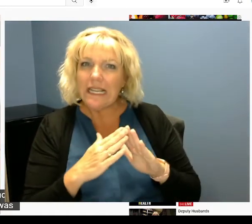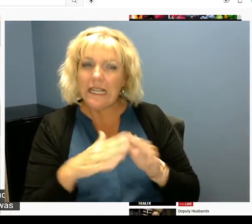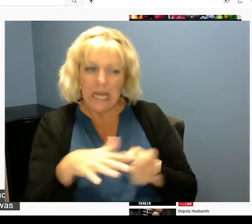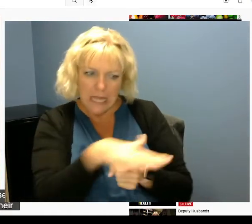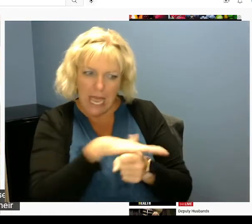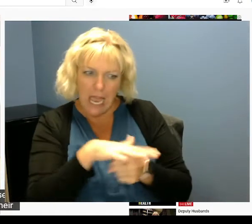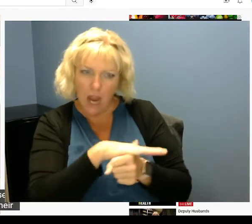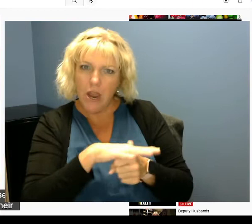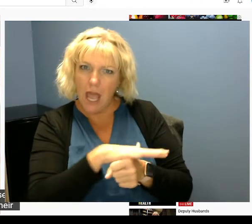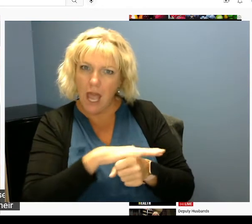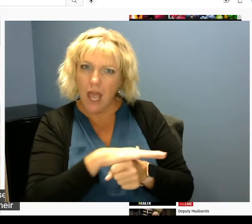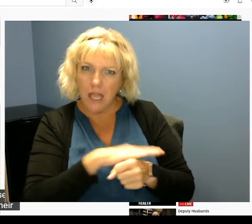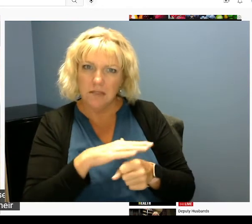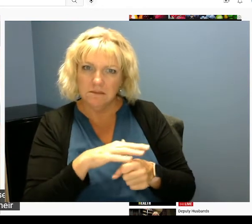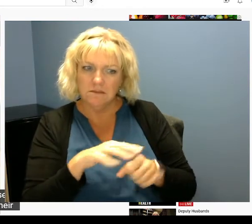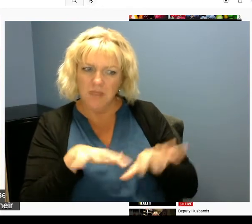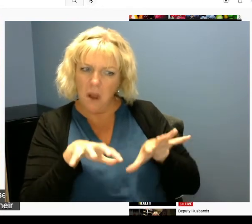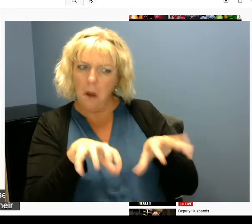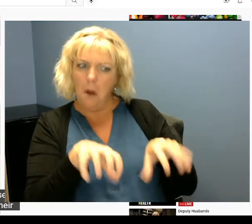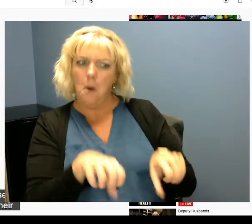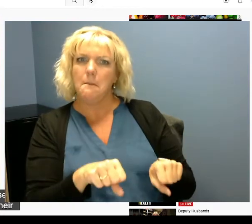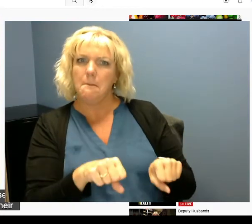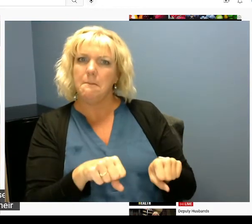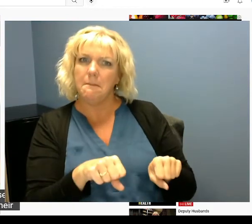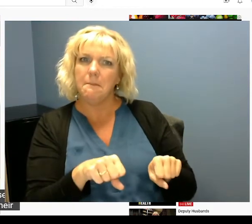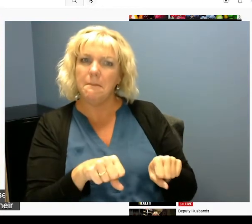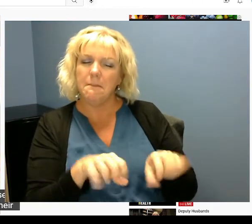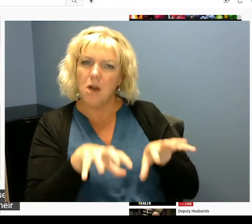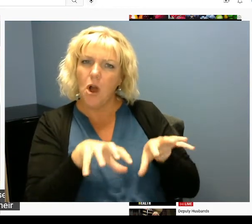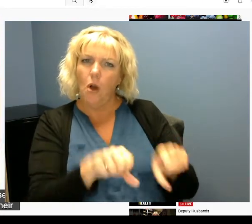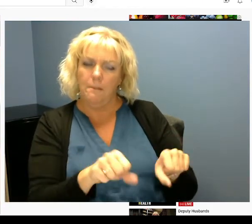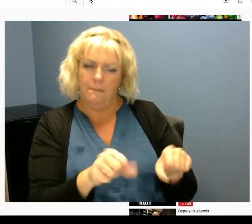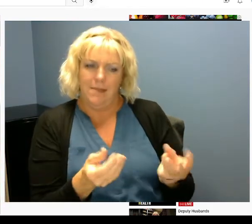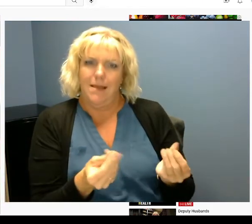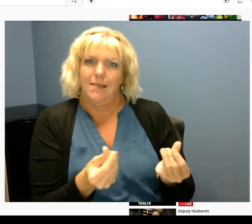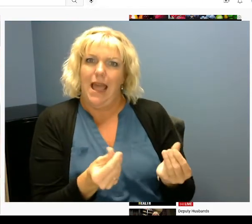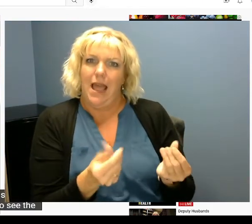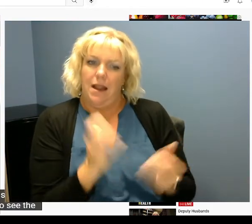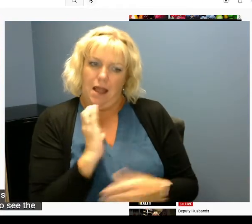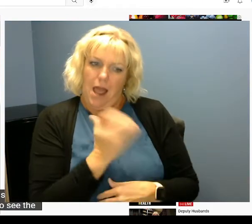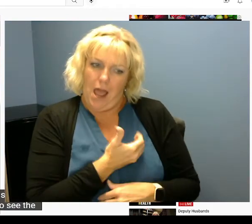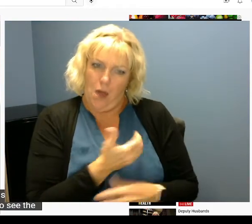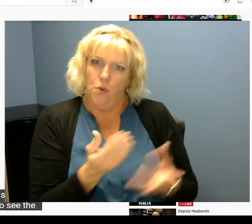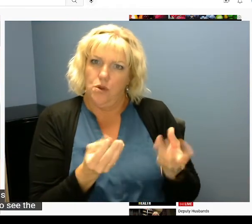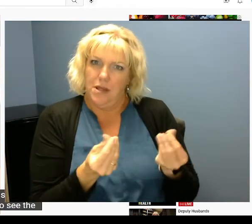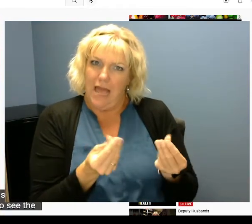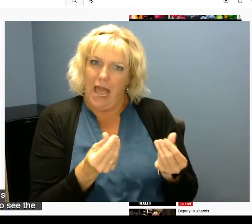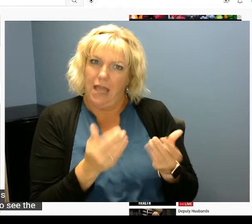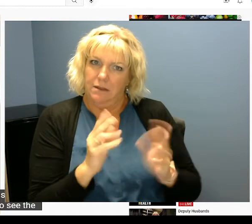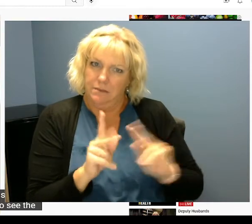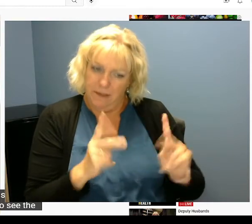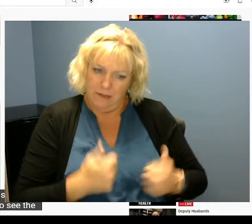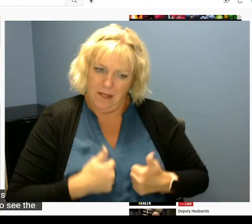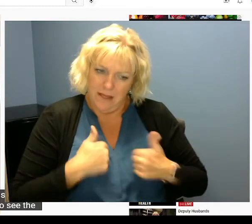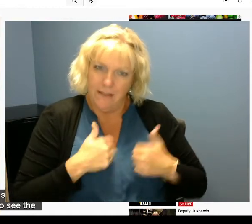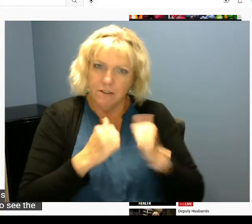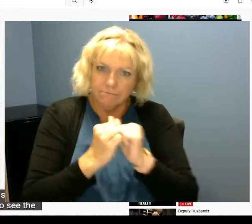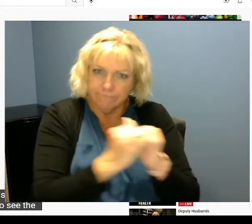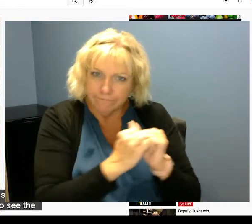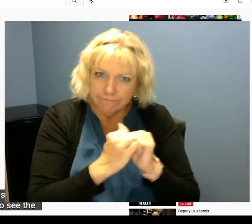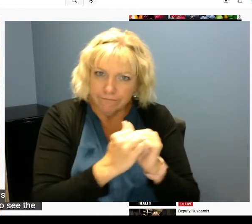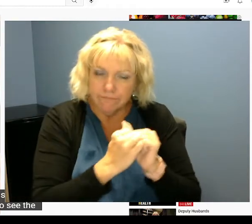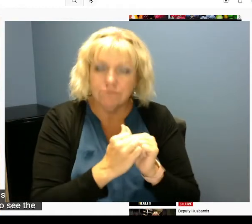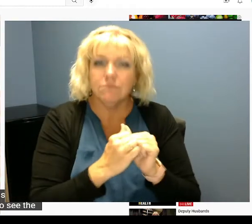area that was perceived, and there's not the sense of ownership, but perceived as like their community, but they